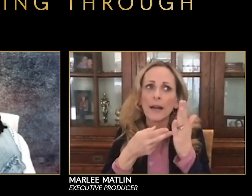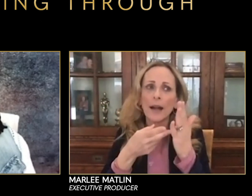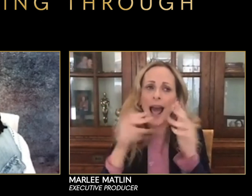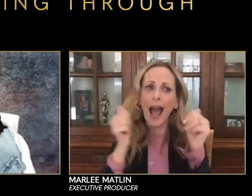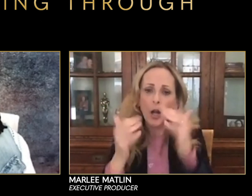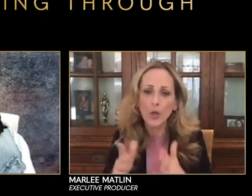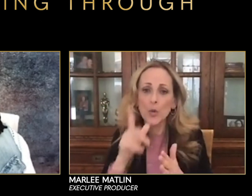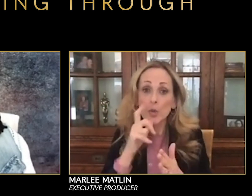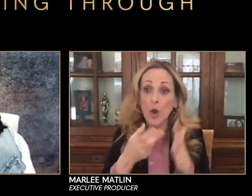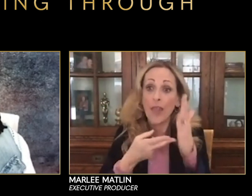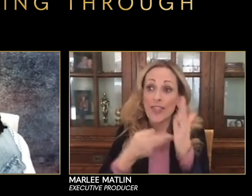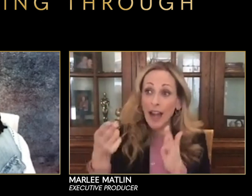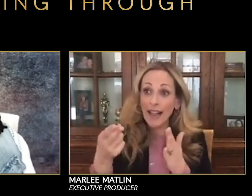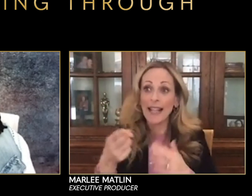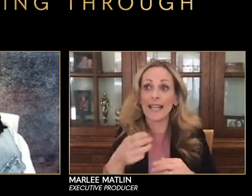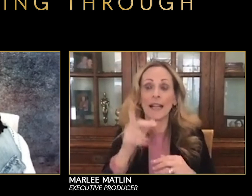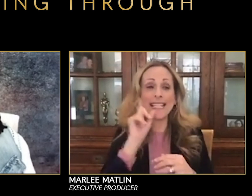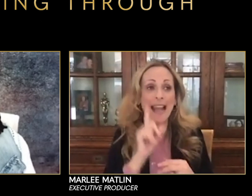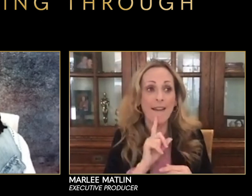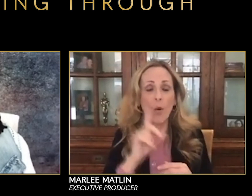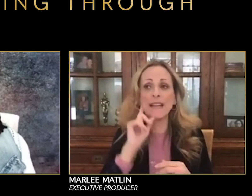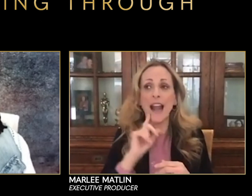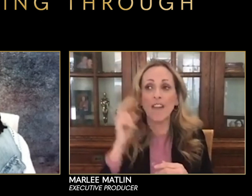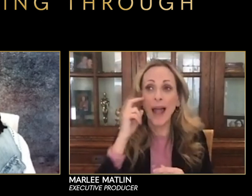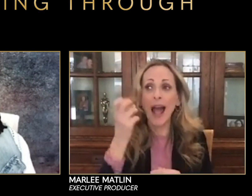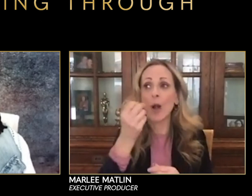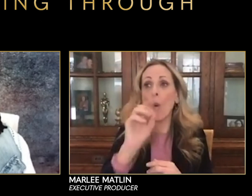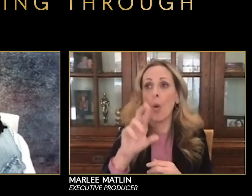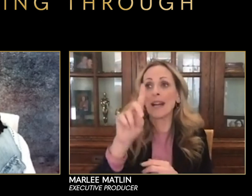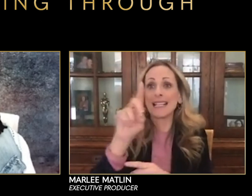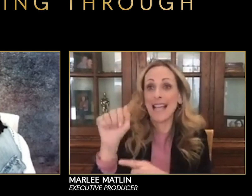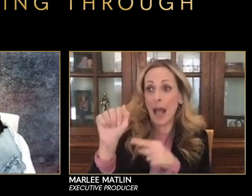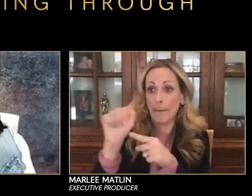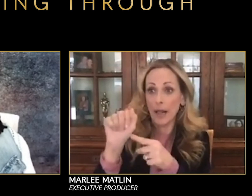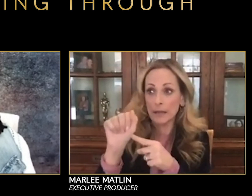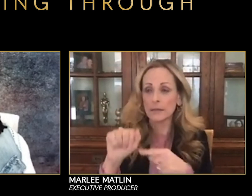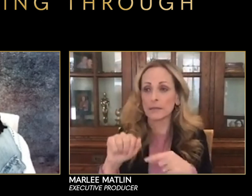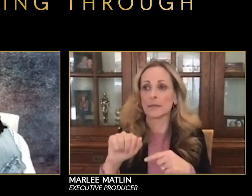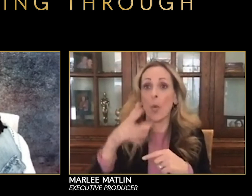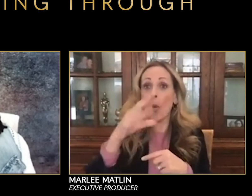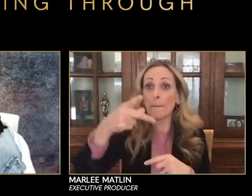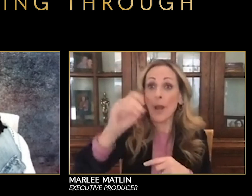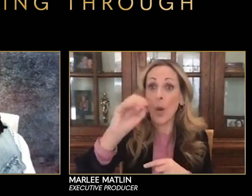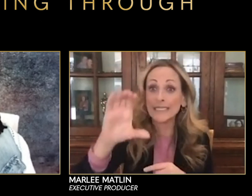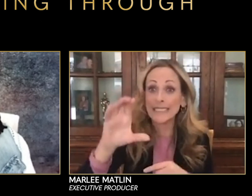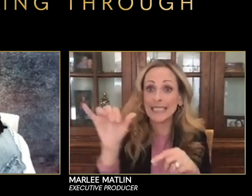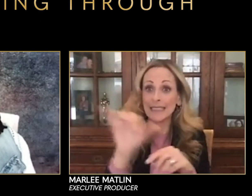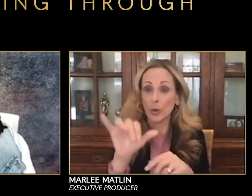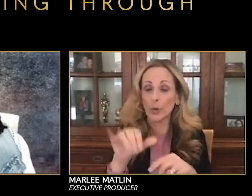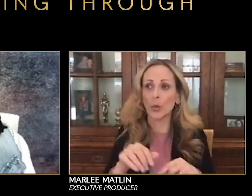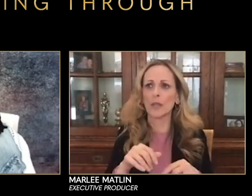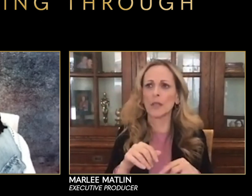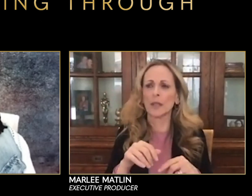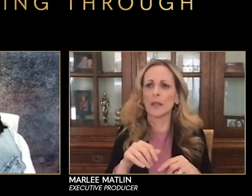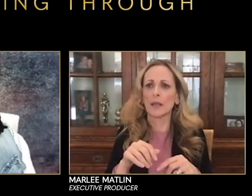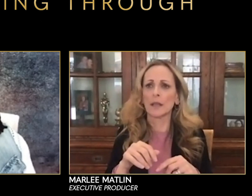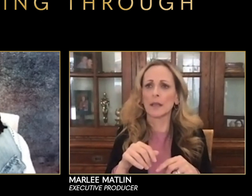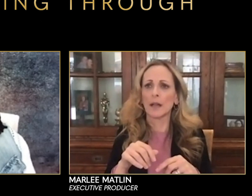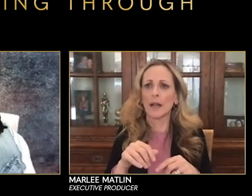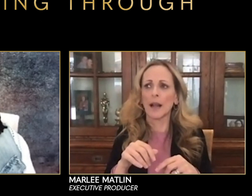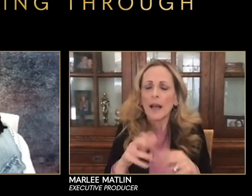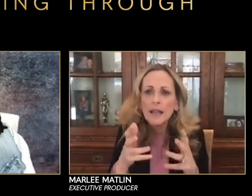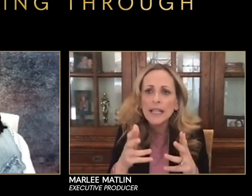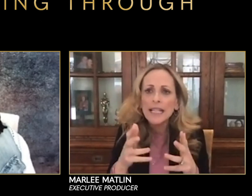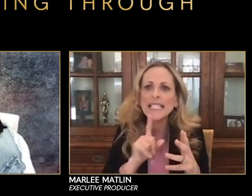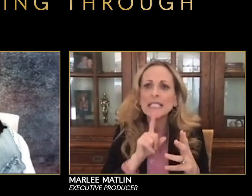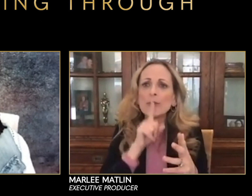are cast authentically as an actor because whether you're deaf or you're deafblind or you're disabled or you're a person of